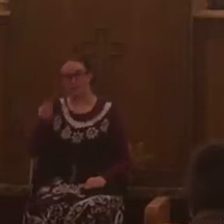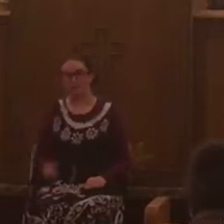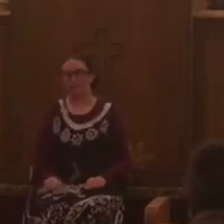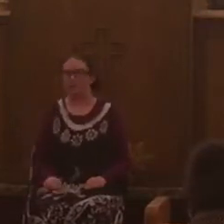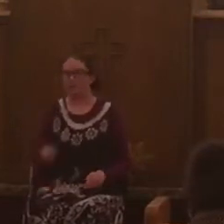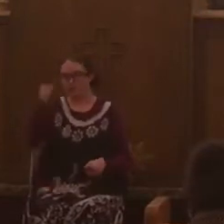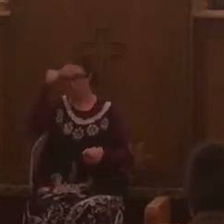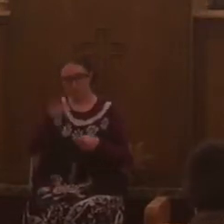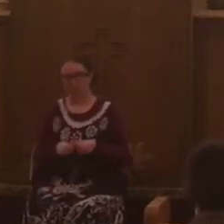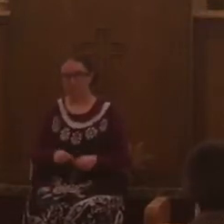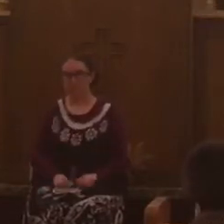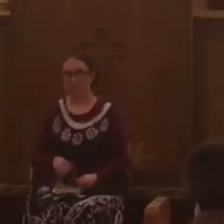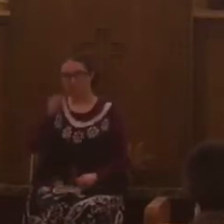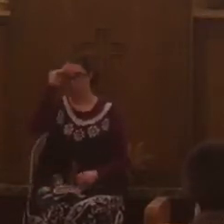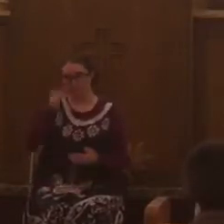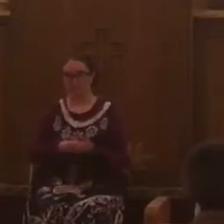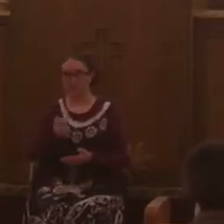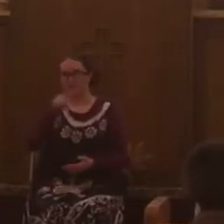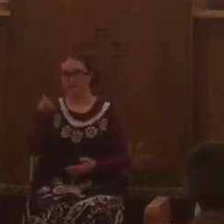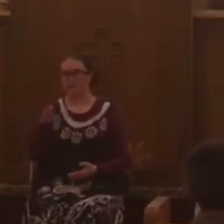to resist any devil.